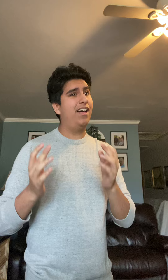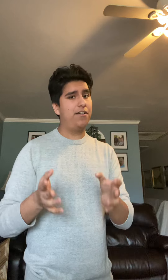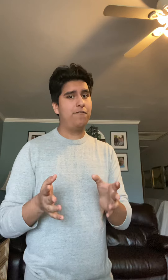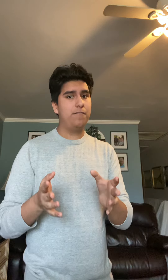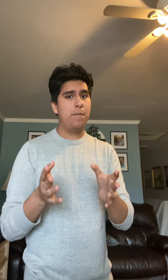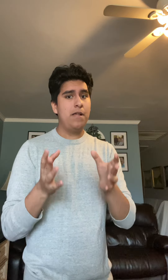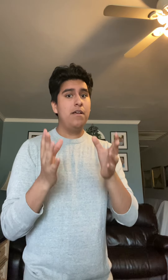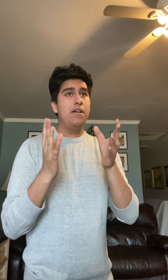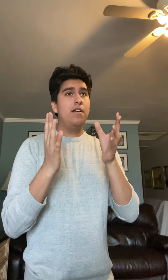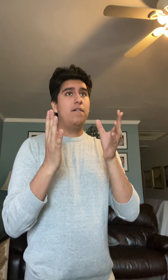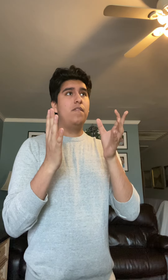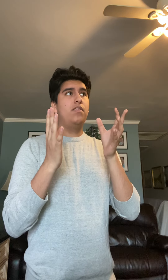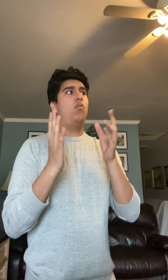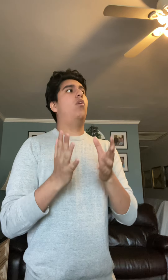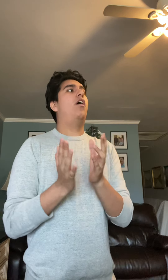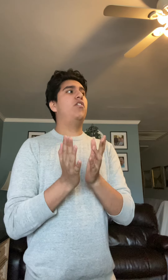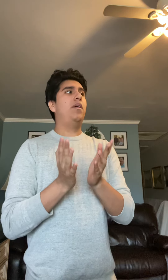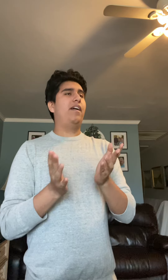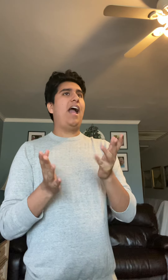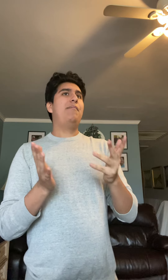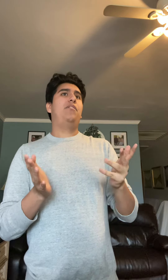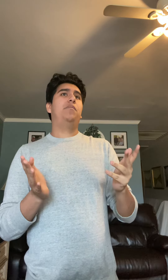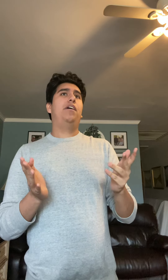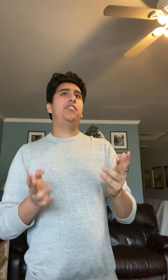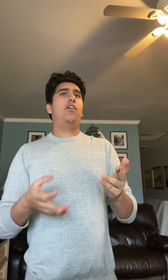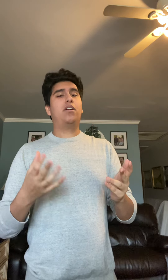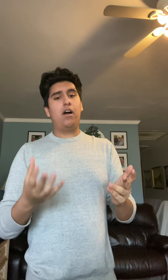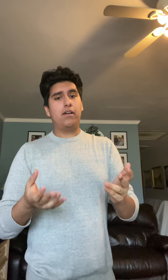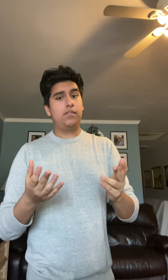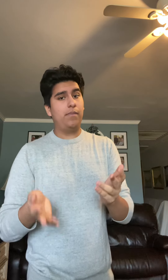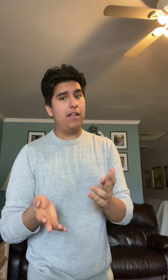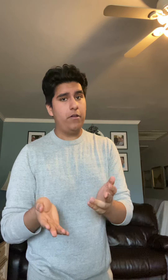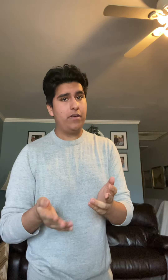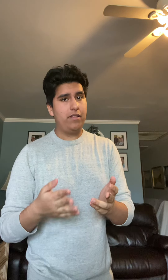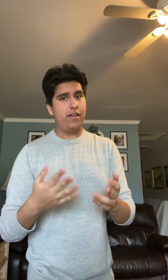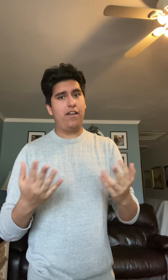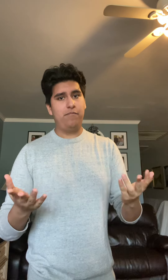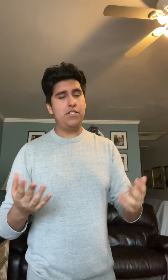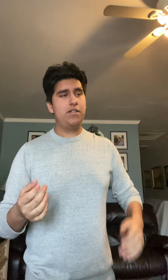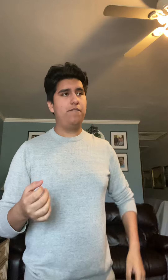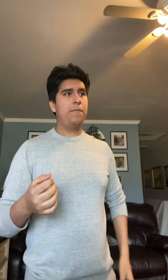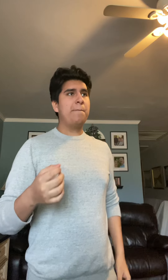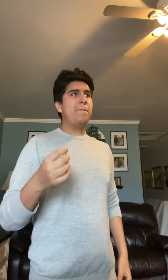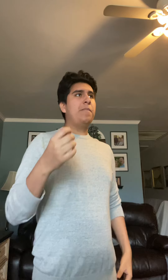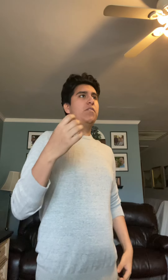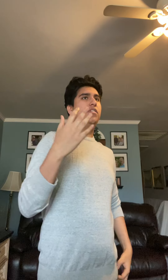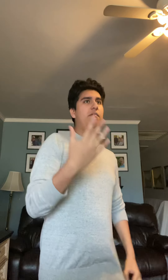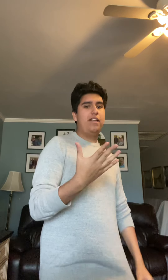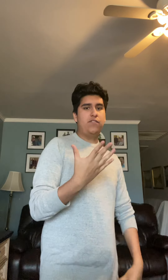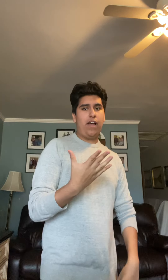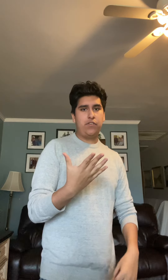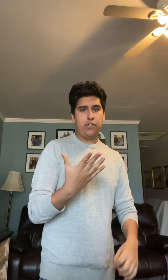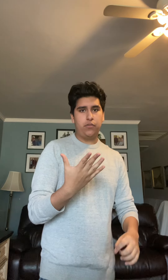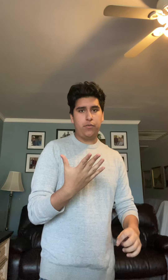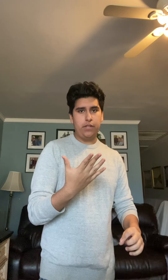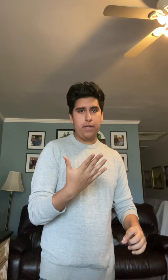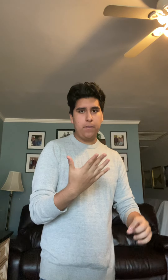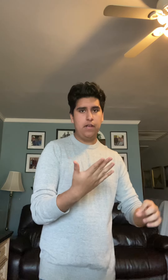of the wrongdoings that happen in Norse mythology are caused by Loki, the god of mischief. So we'll talk about his 5 children, really. So